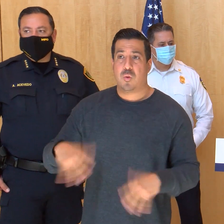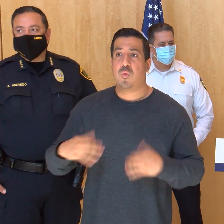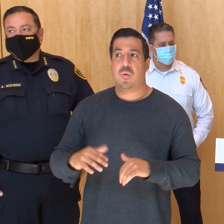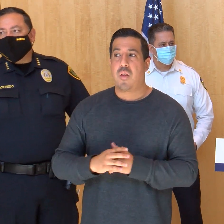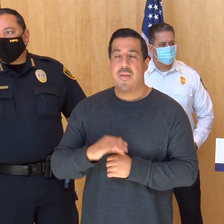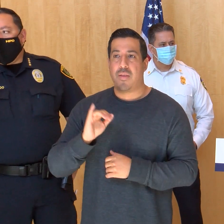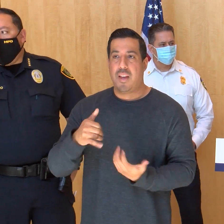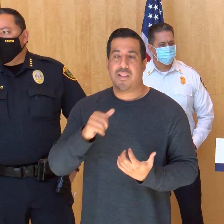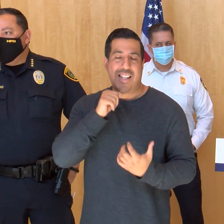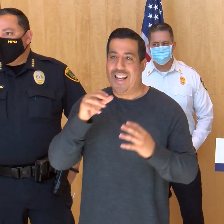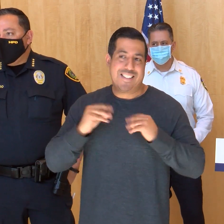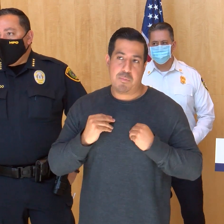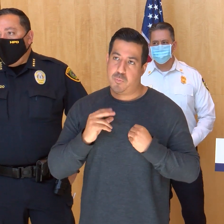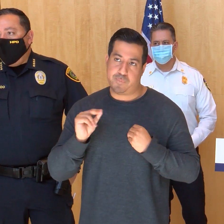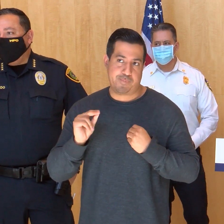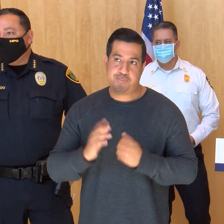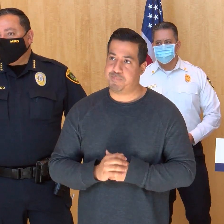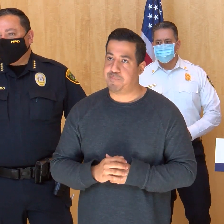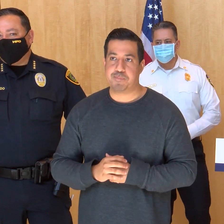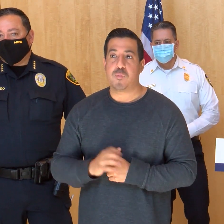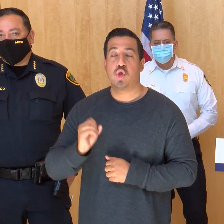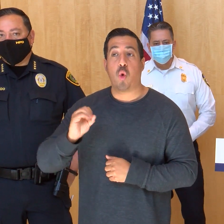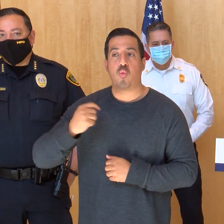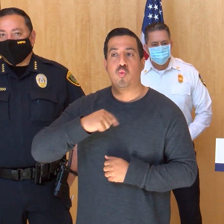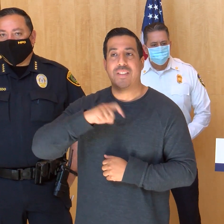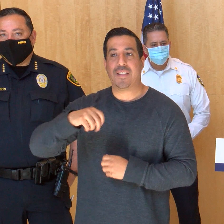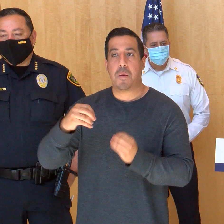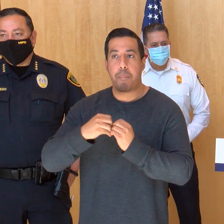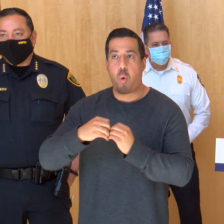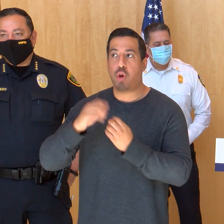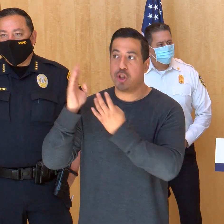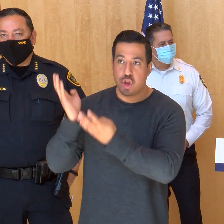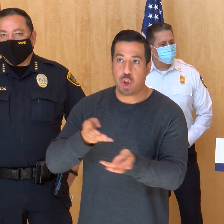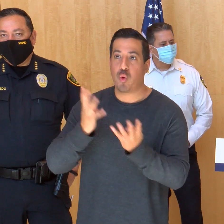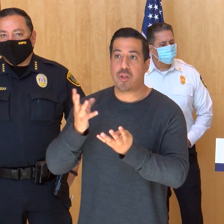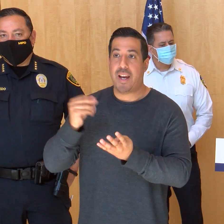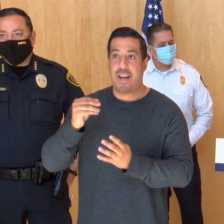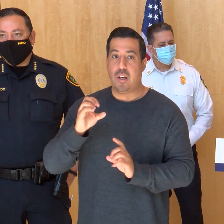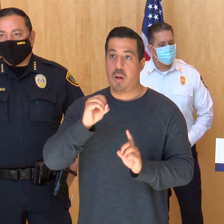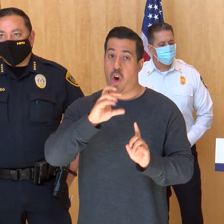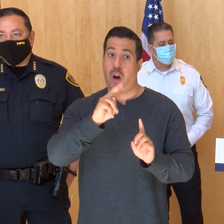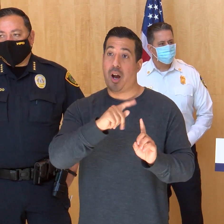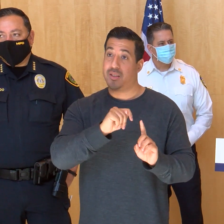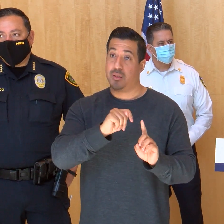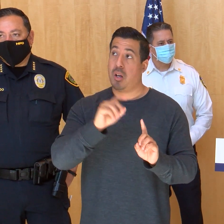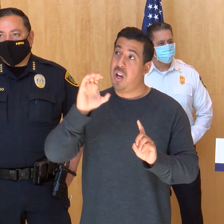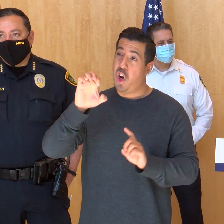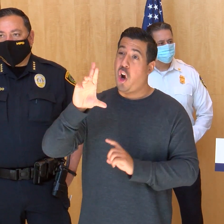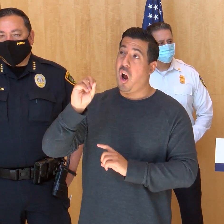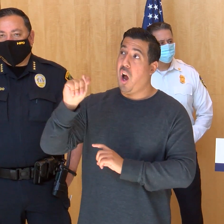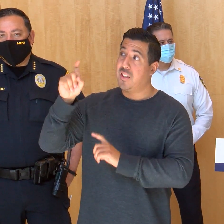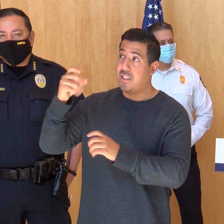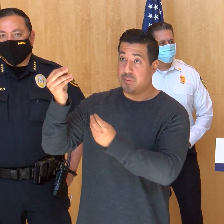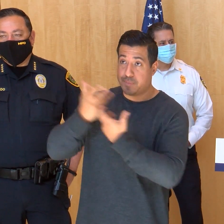just unacceptable. So we have to have more generation, and then ERCOT has to provide the flexibility. And so